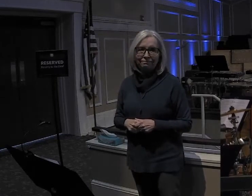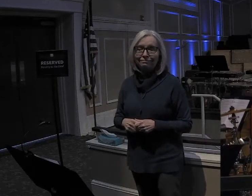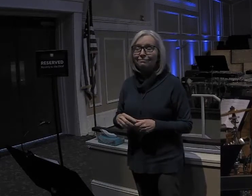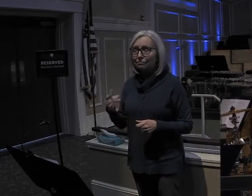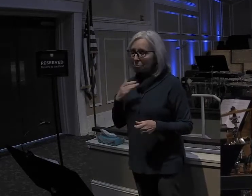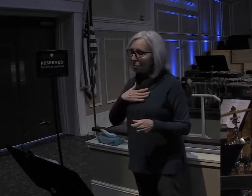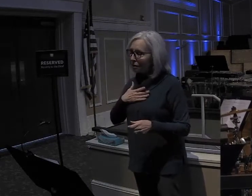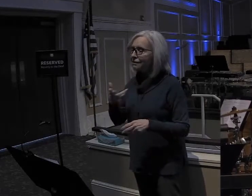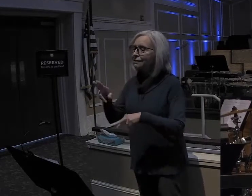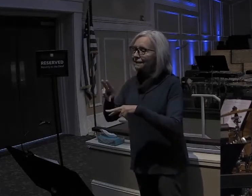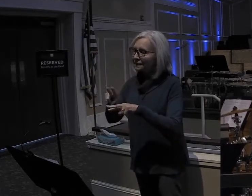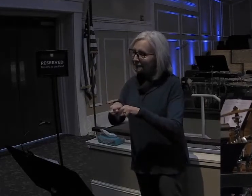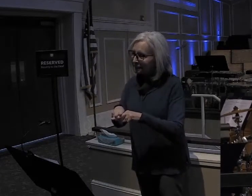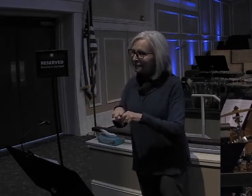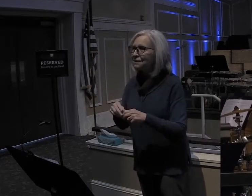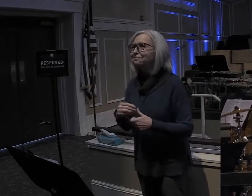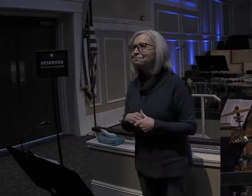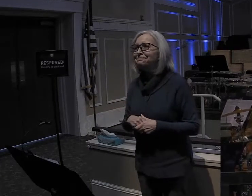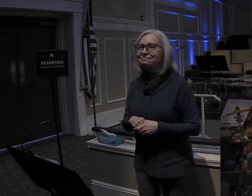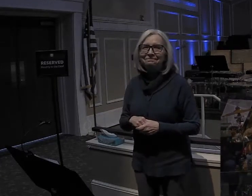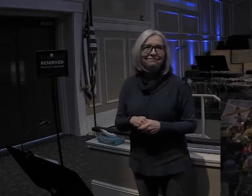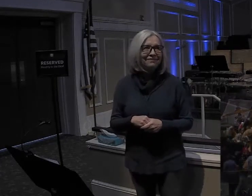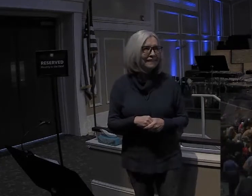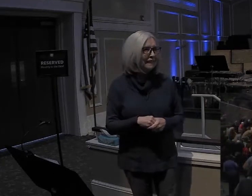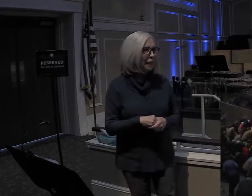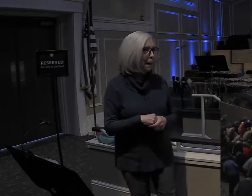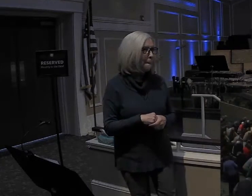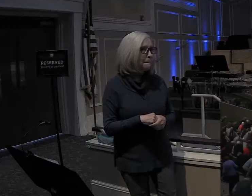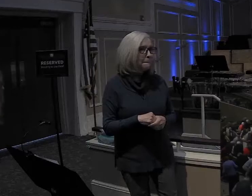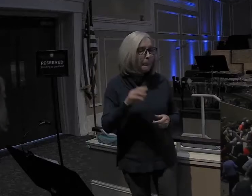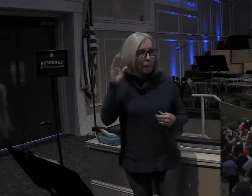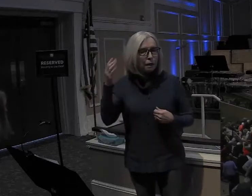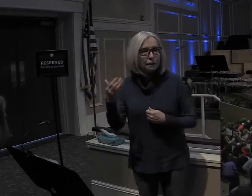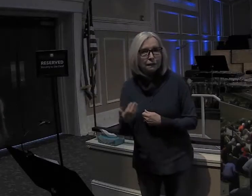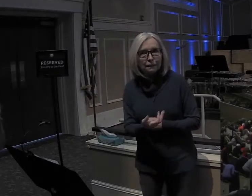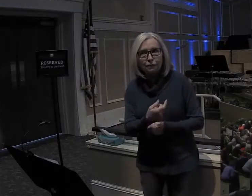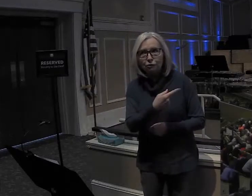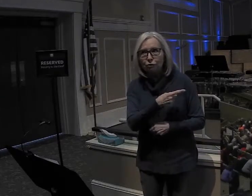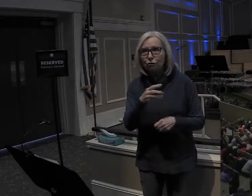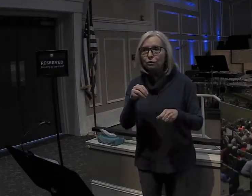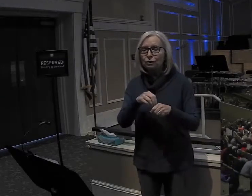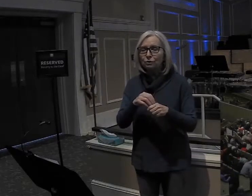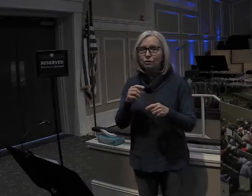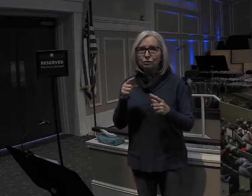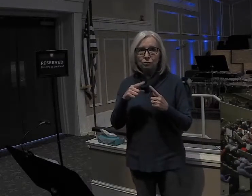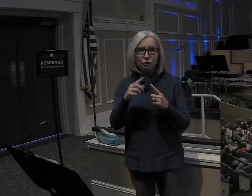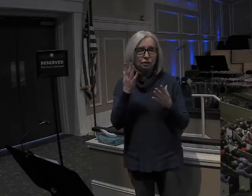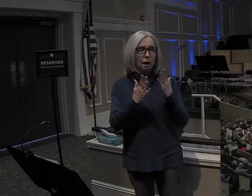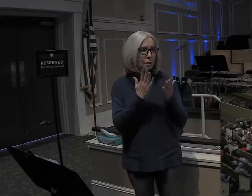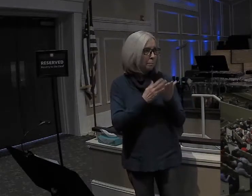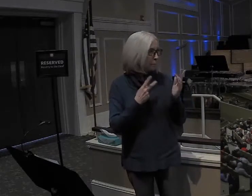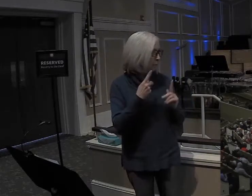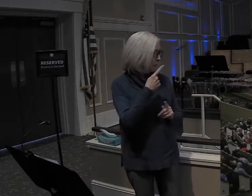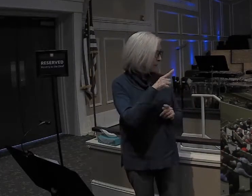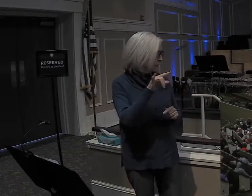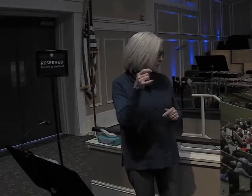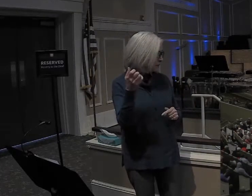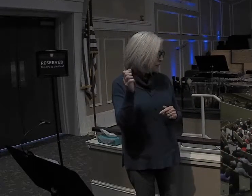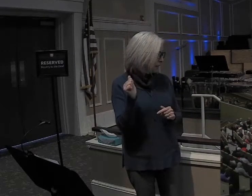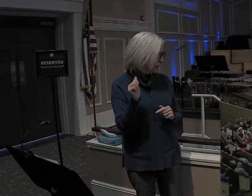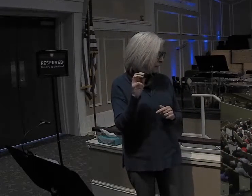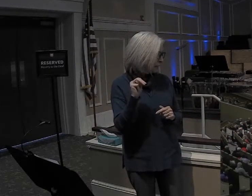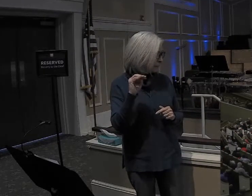Congregation, you may be seated just briefly this morning. I want to introduce you to some folks. First of all, Jamie, why don't you come on up? This is Jamie